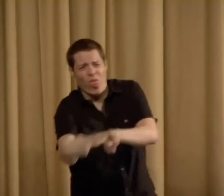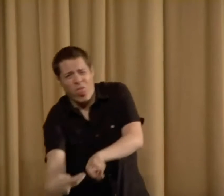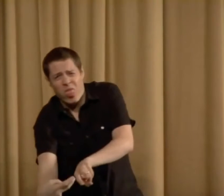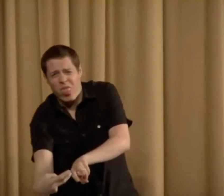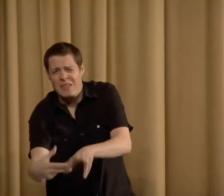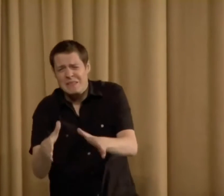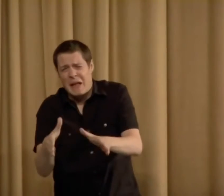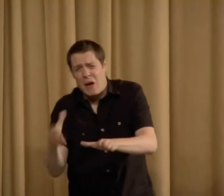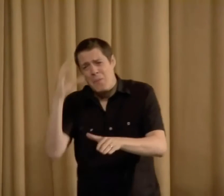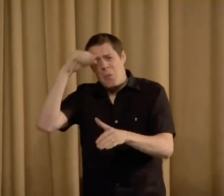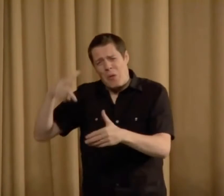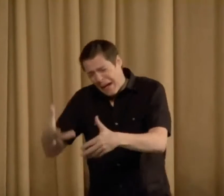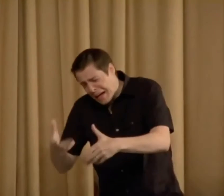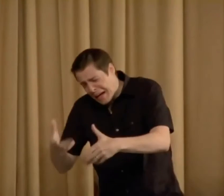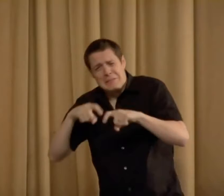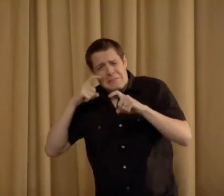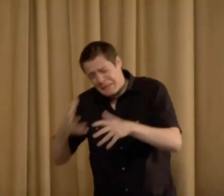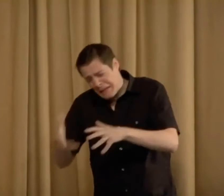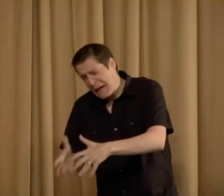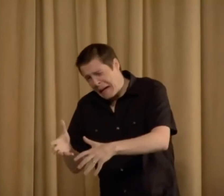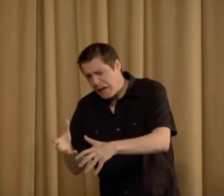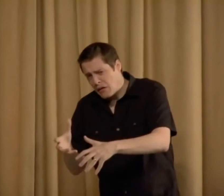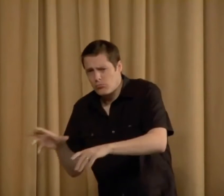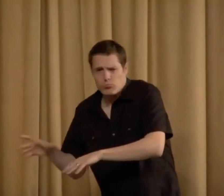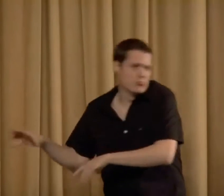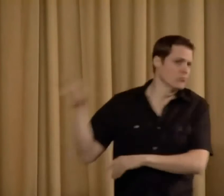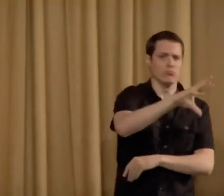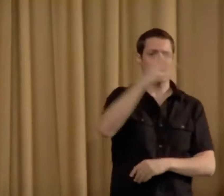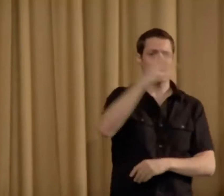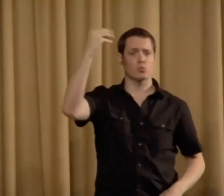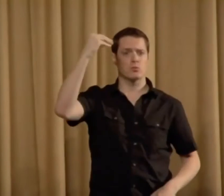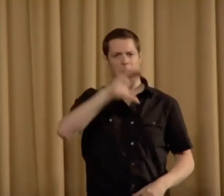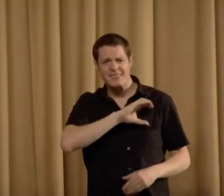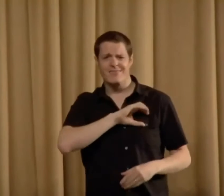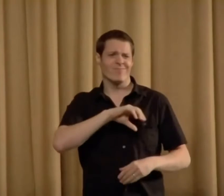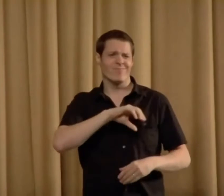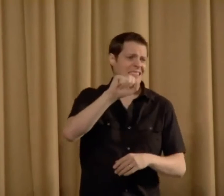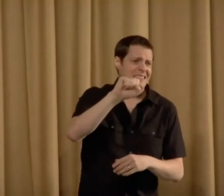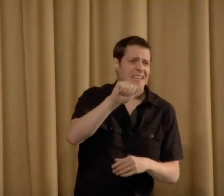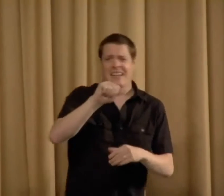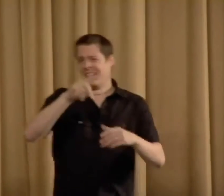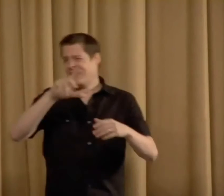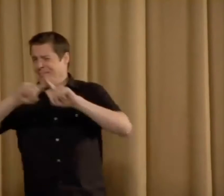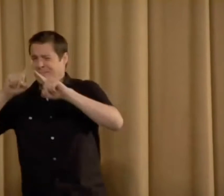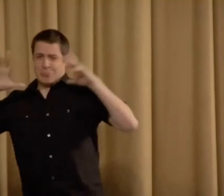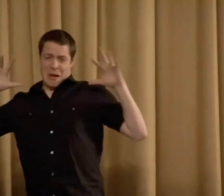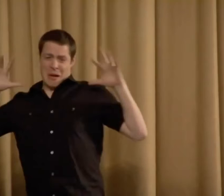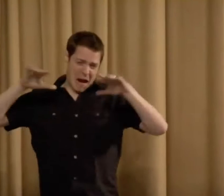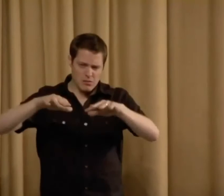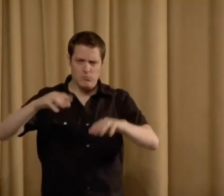And you know, we remember that scene. He's in the bathroom, and E.T.'s in the bathtub, and the boy's crying over him, and then it pans outside, and all